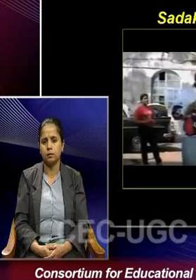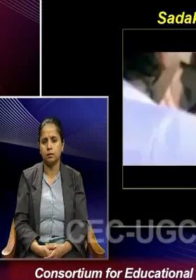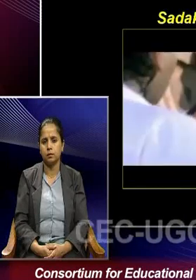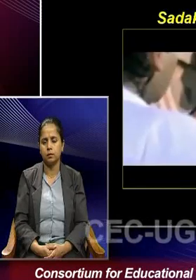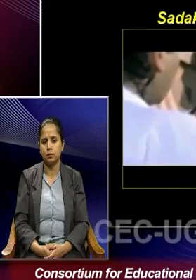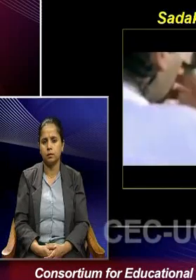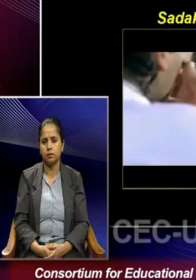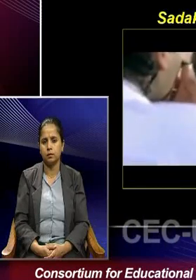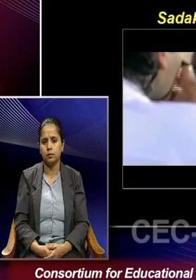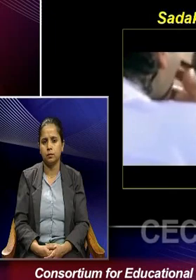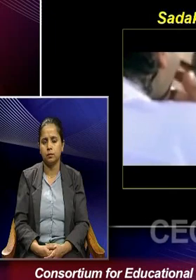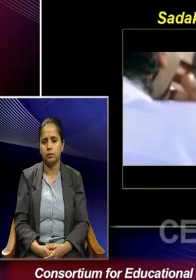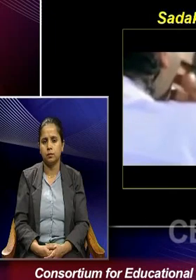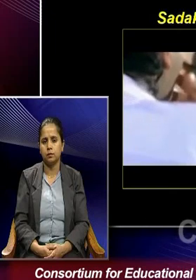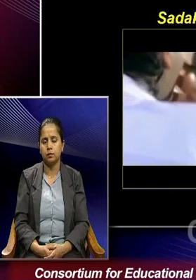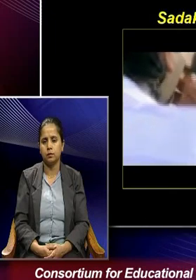40।